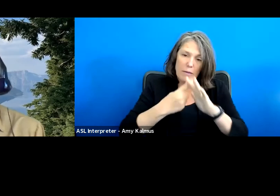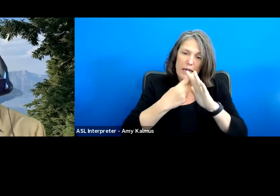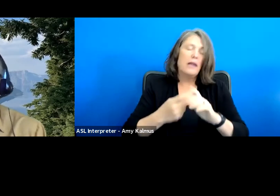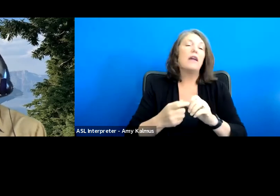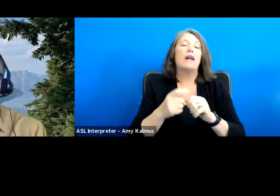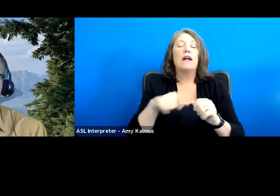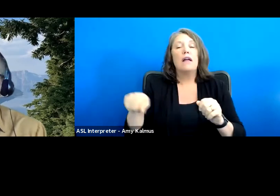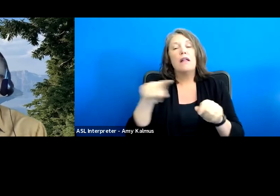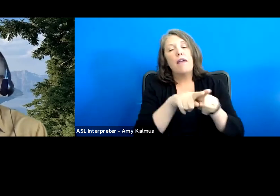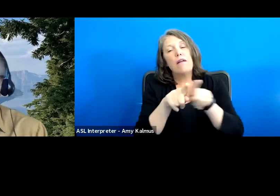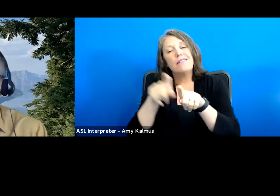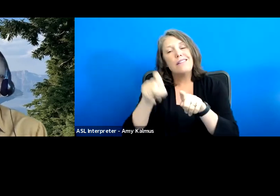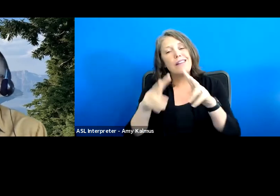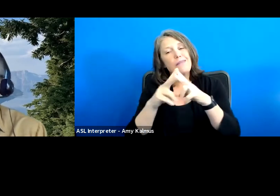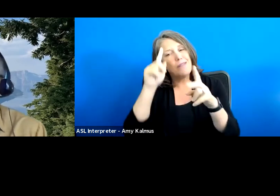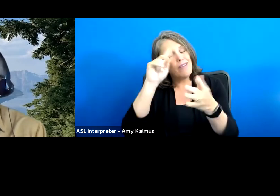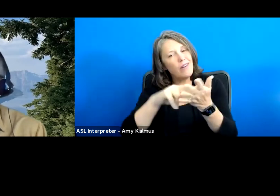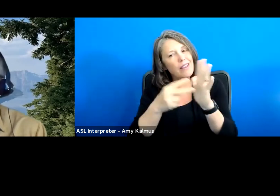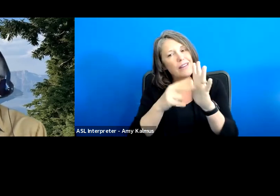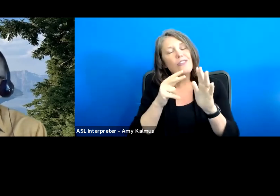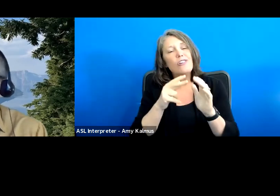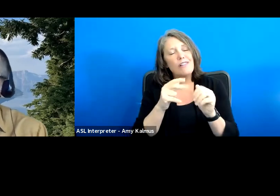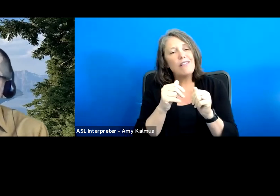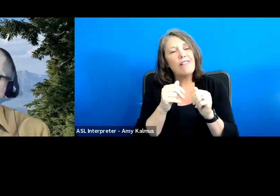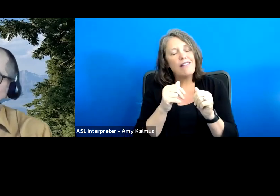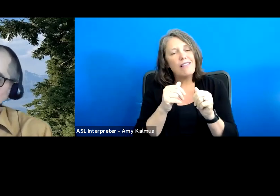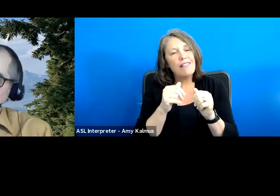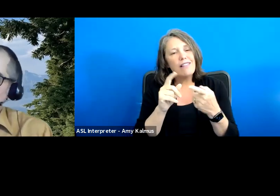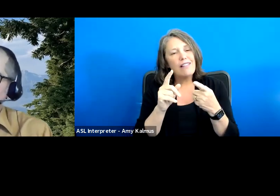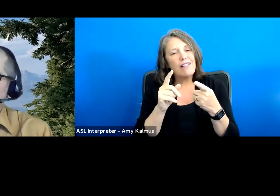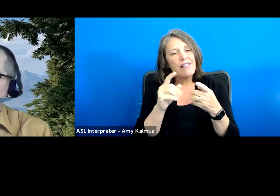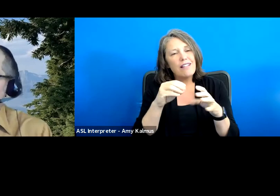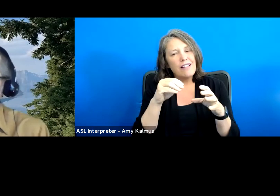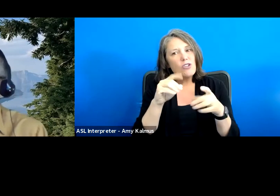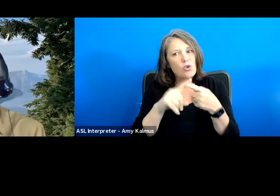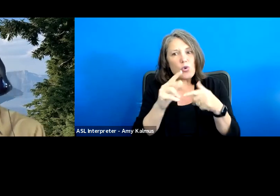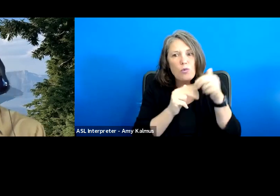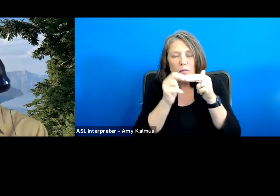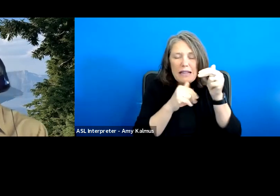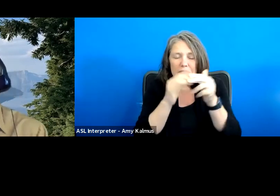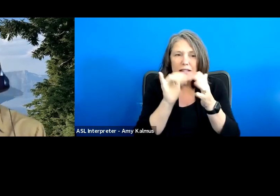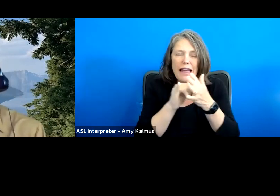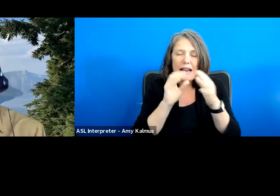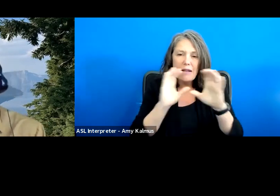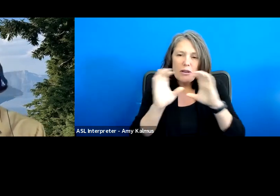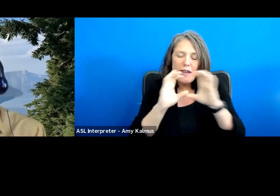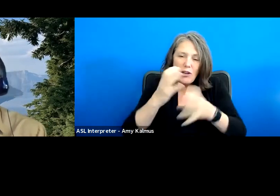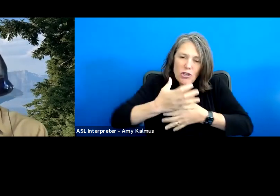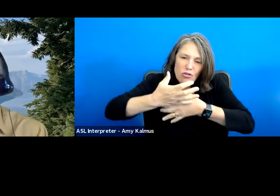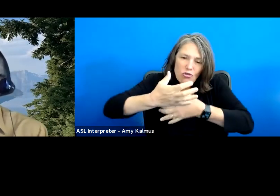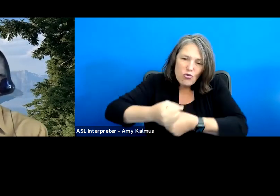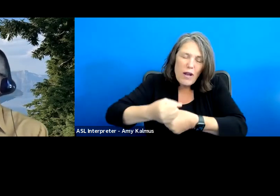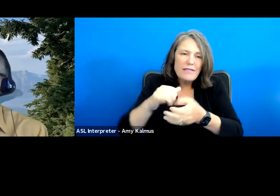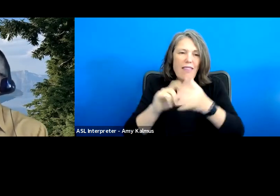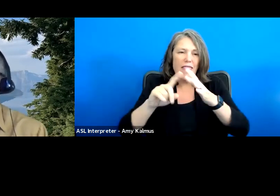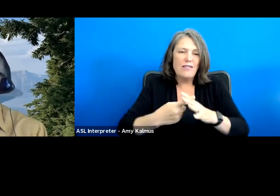They also need to be very intentional in exercises to build that communication and that trust. And that